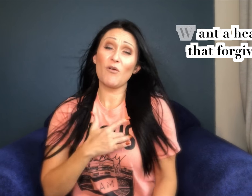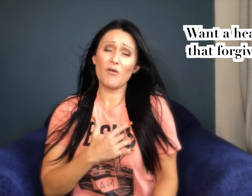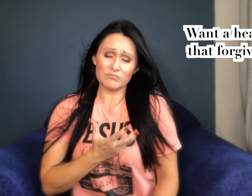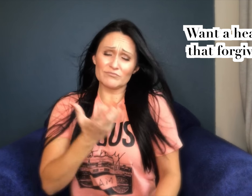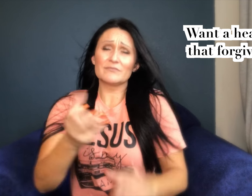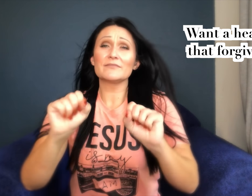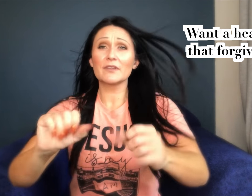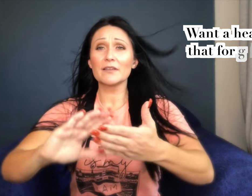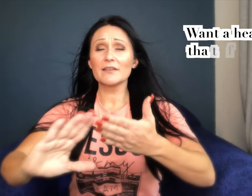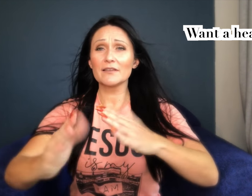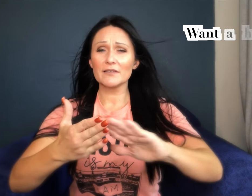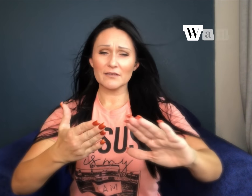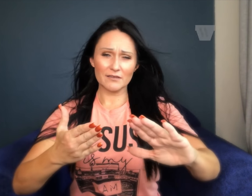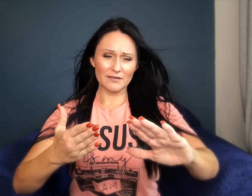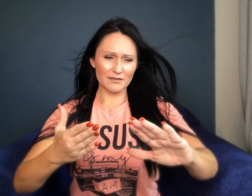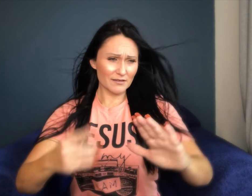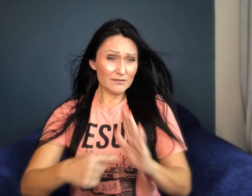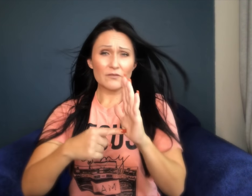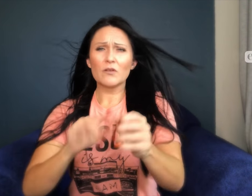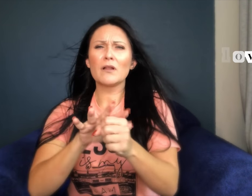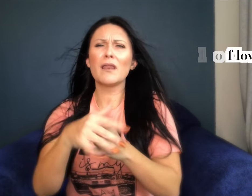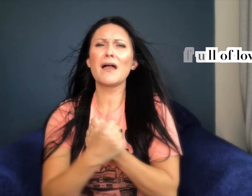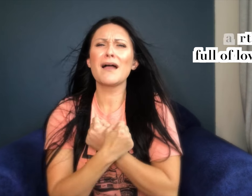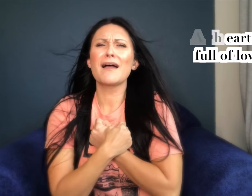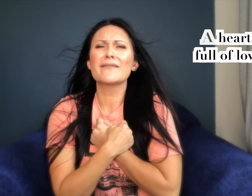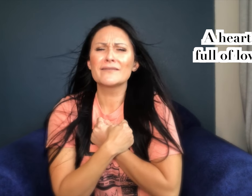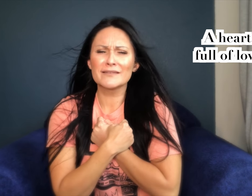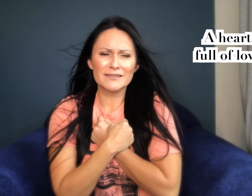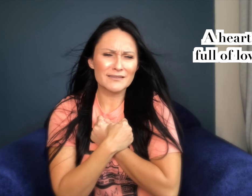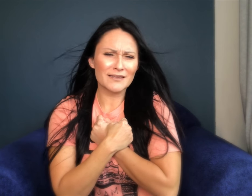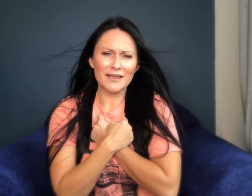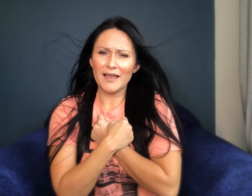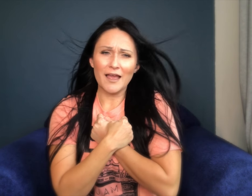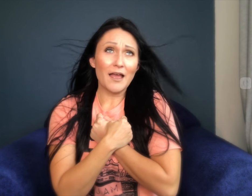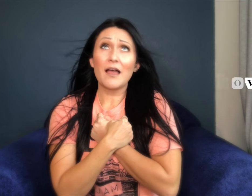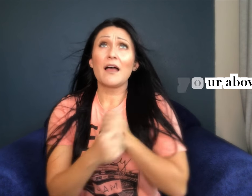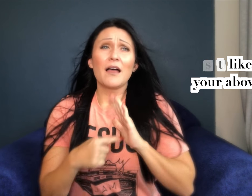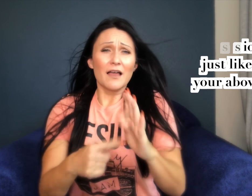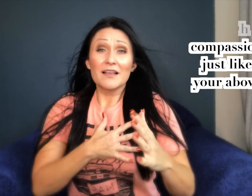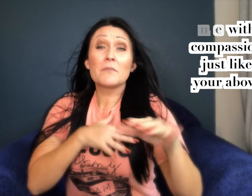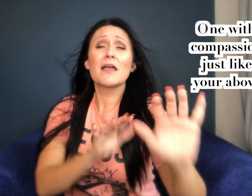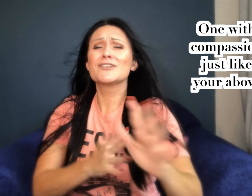Want a heart that forgives, a heart full of love, one